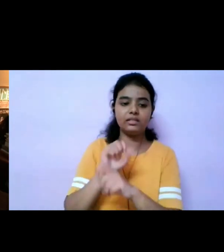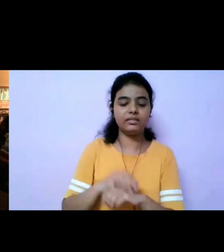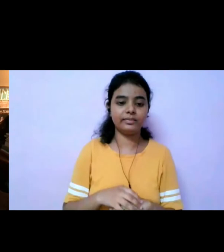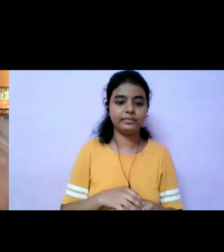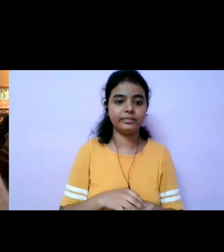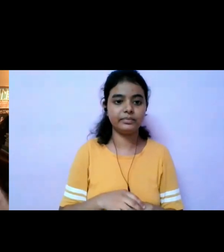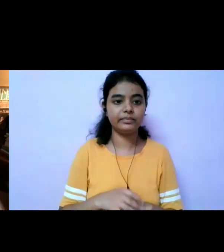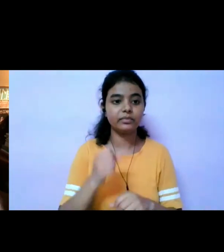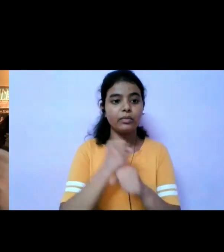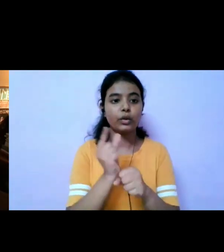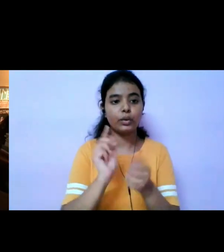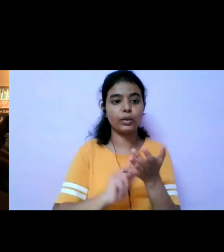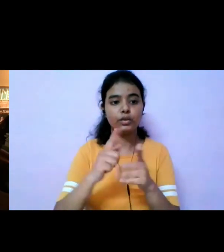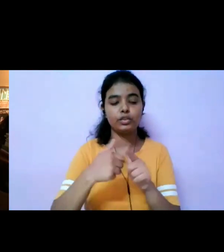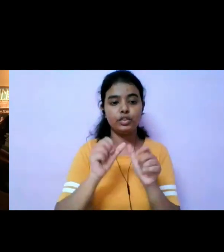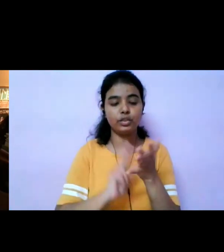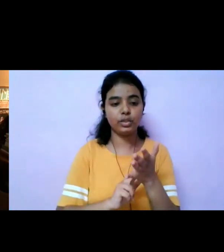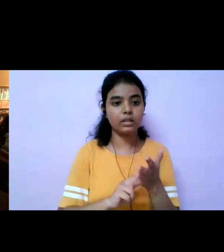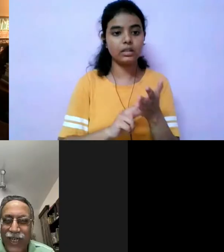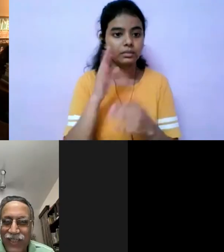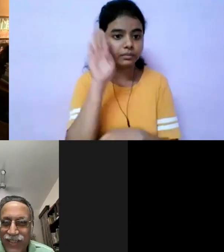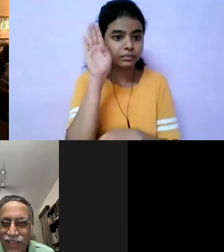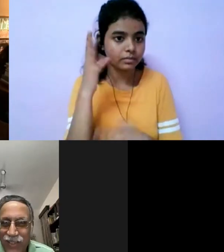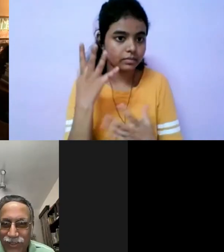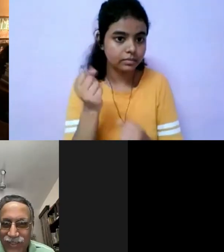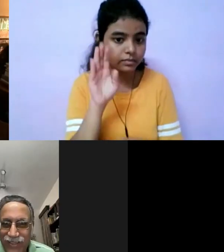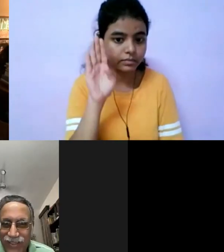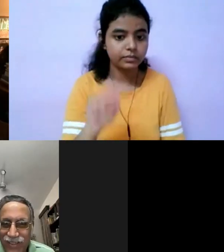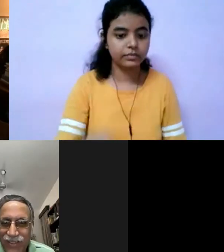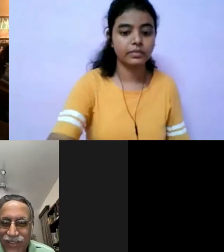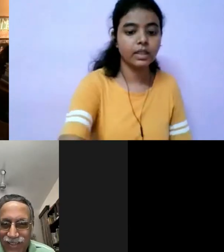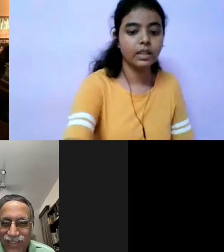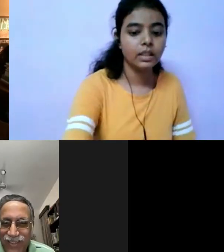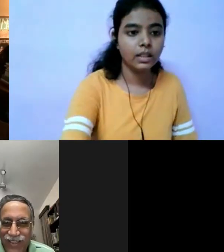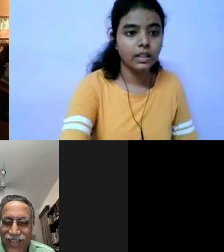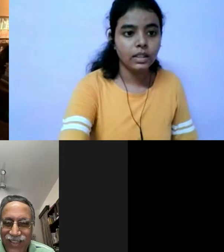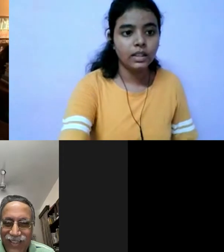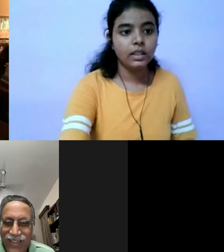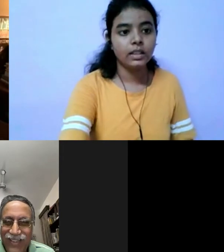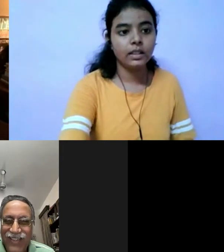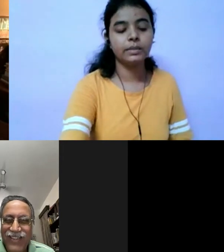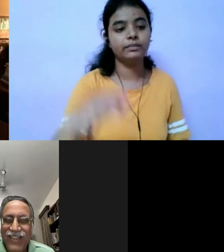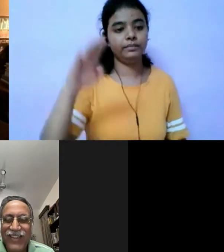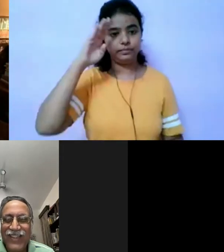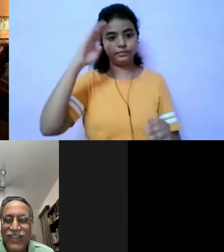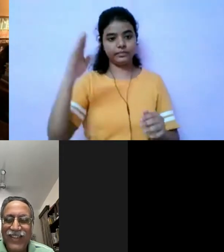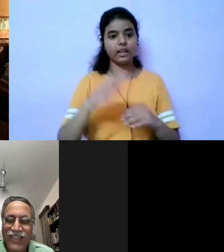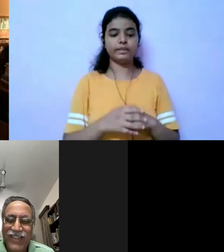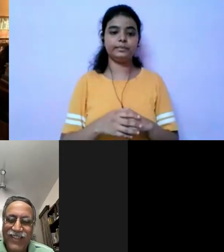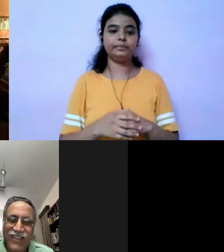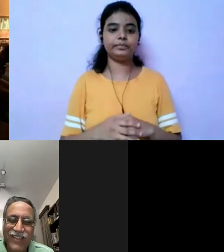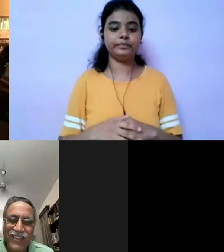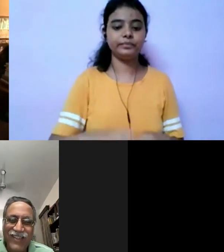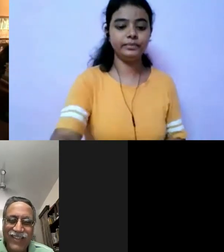Gunjan, I wanted to ask for a while. a question. Yes. Hi, Professor Kuusisto. This is Gunjan.